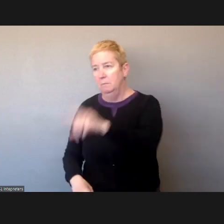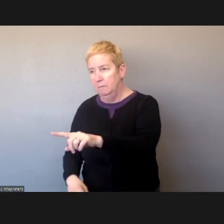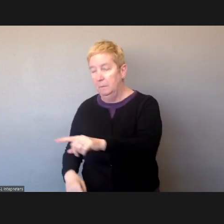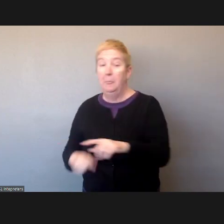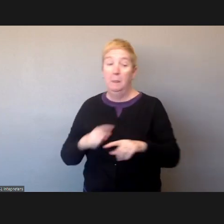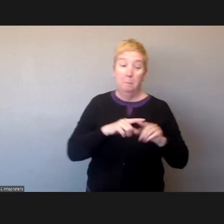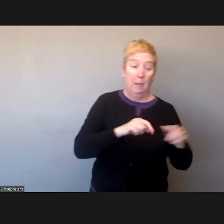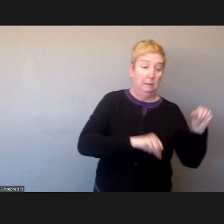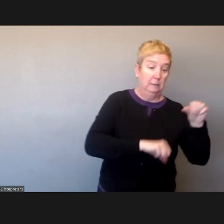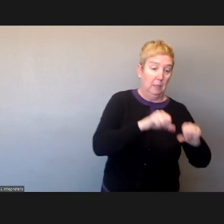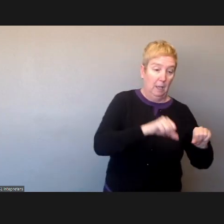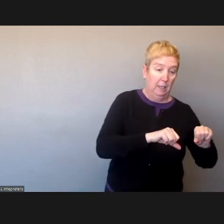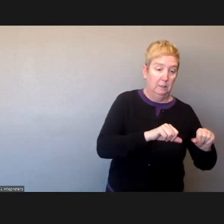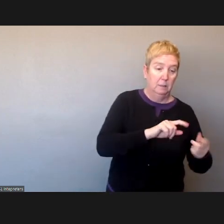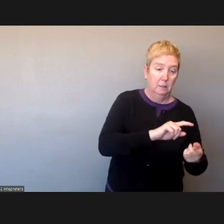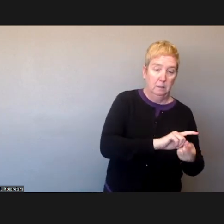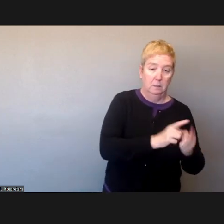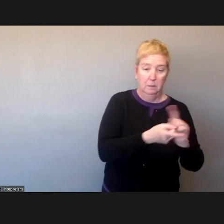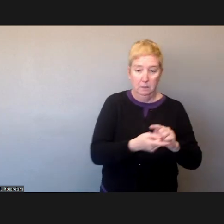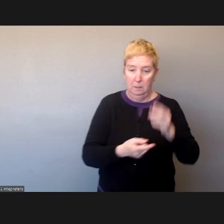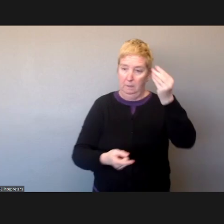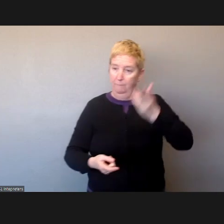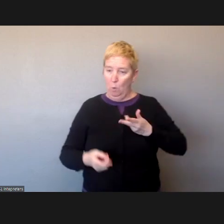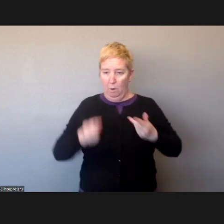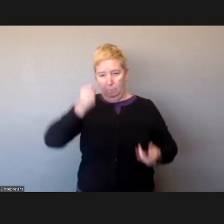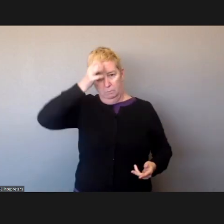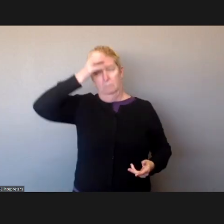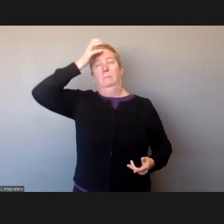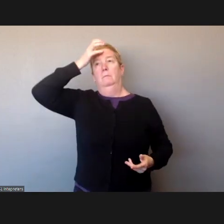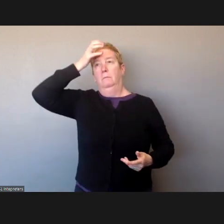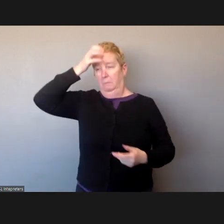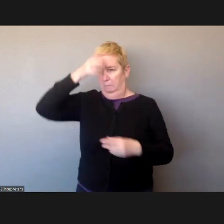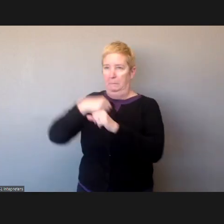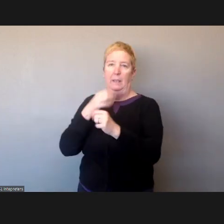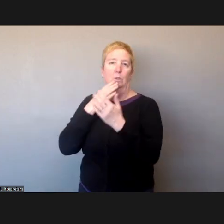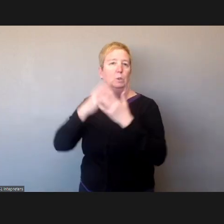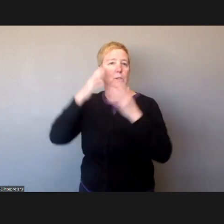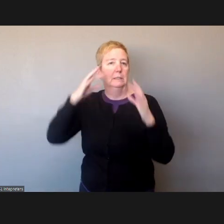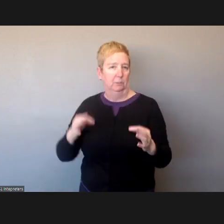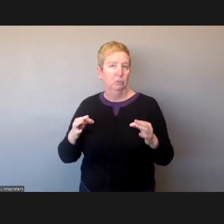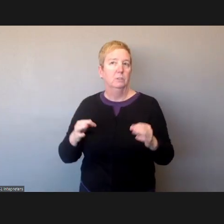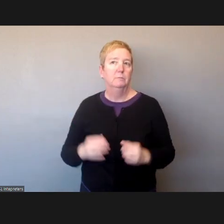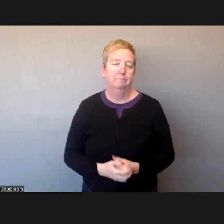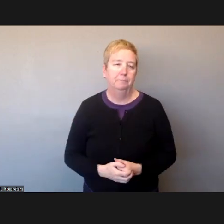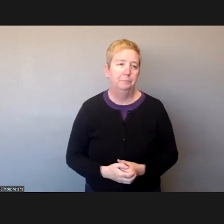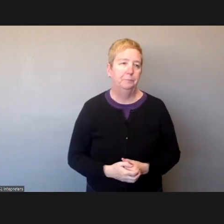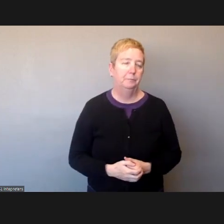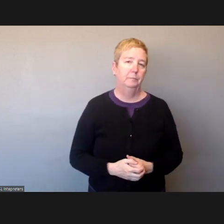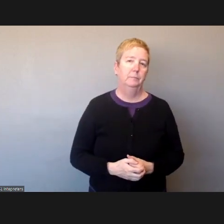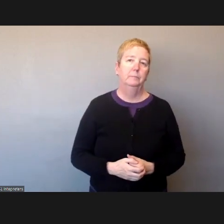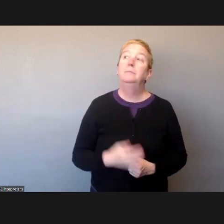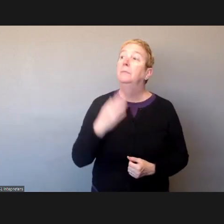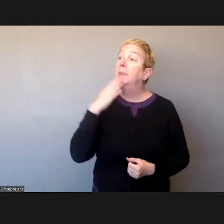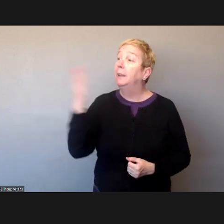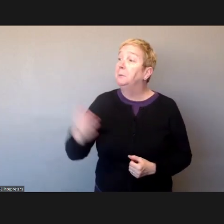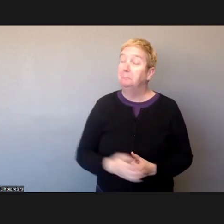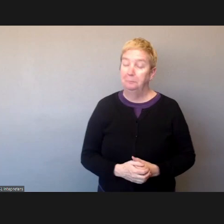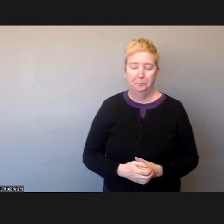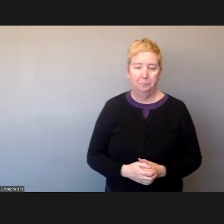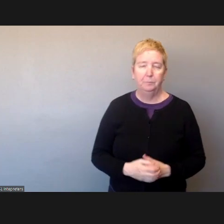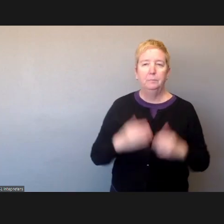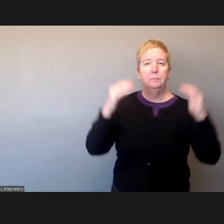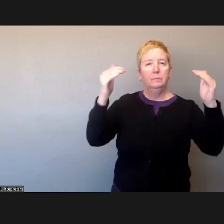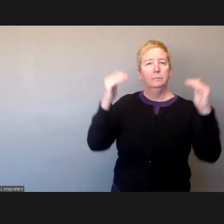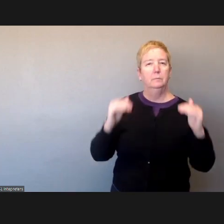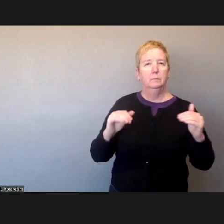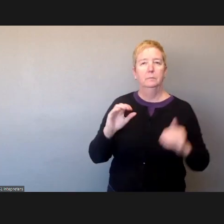every citizen, every community, every school district to make wise decisions. Thank you. All right, next we're going